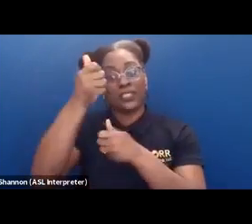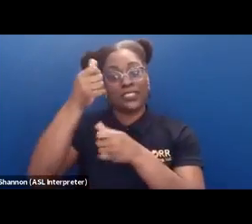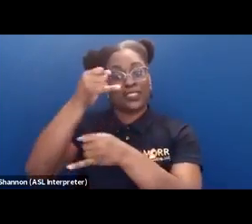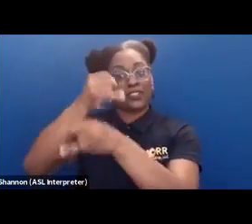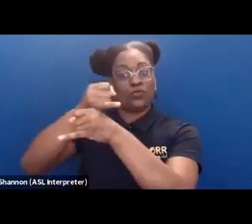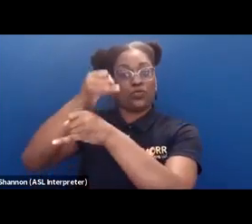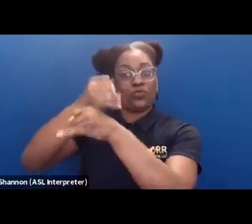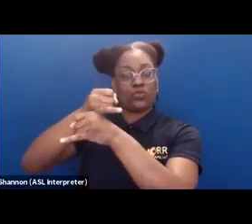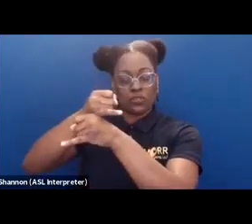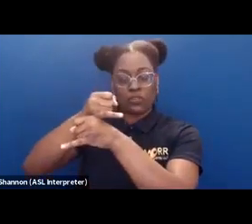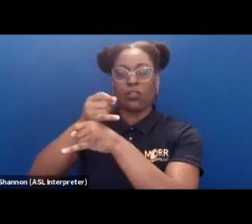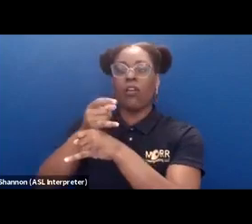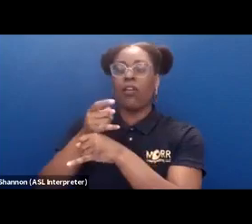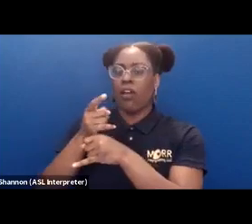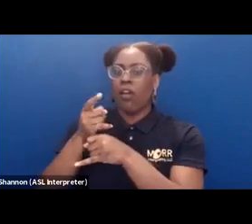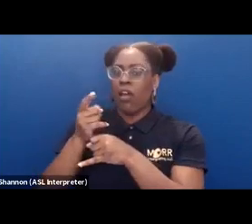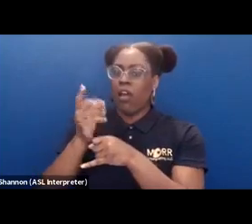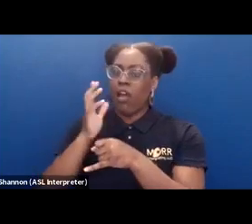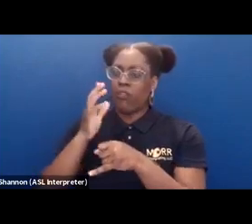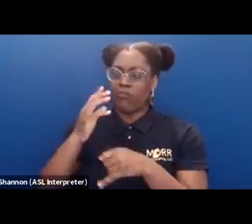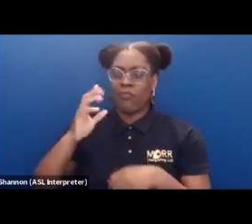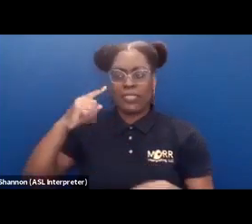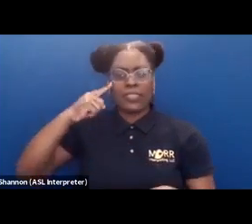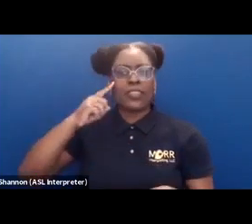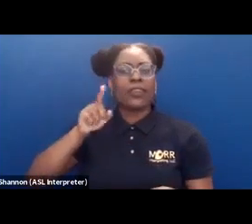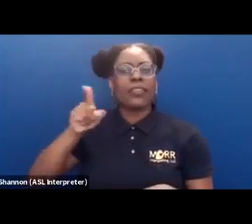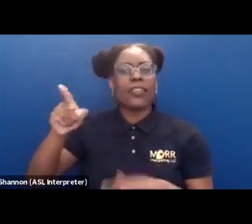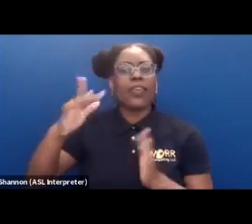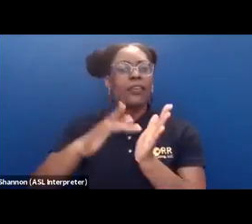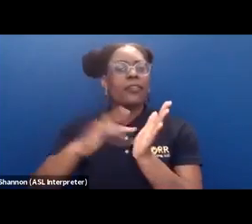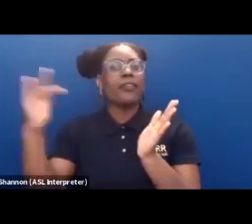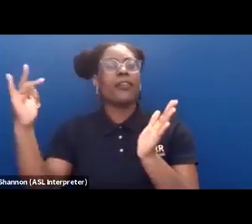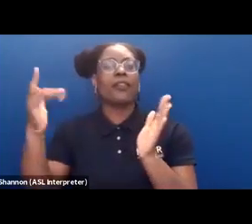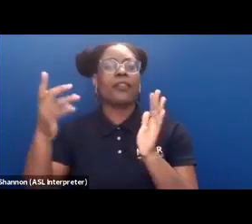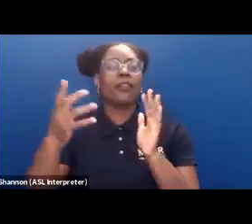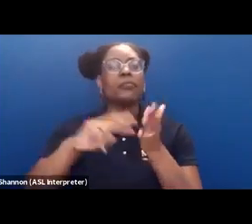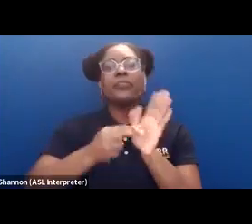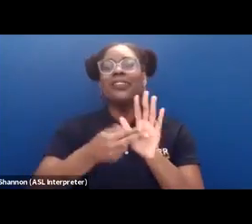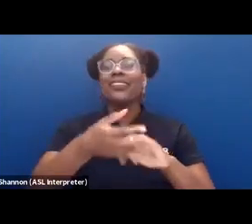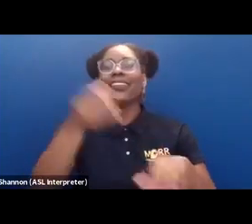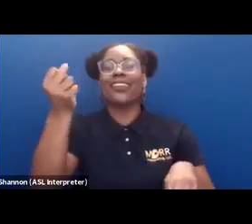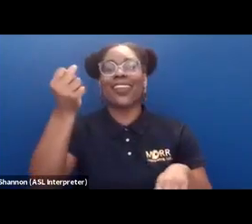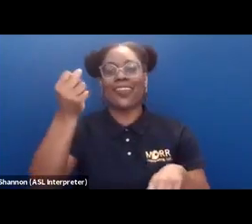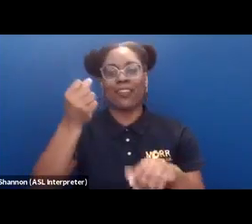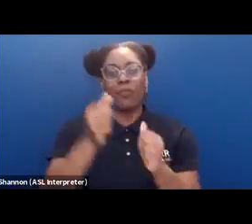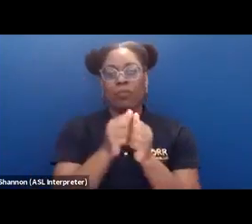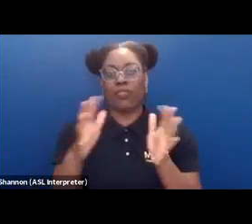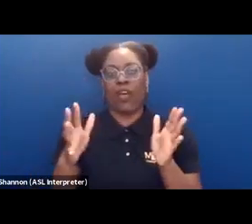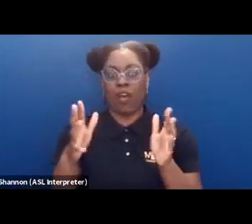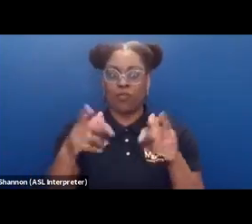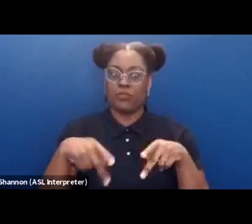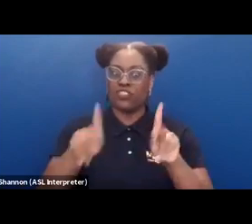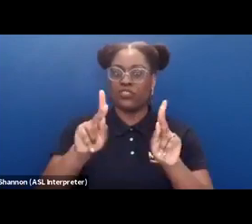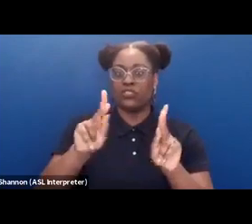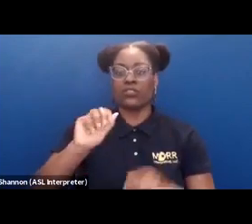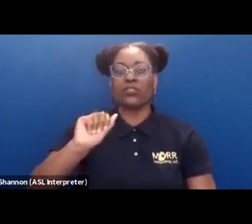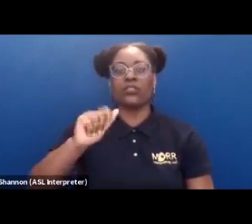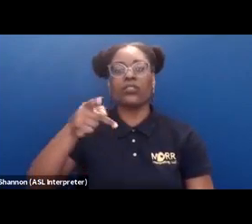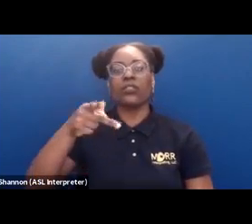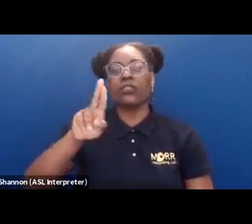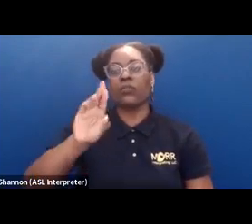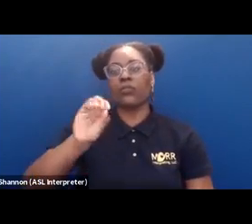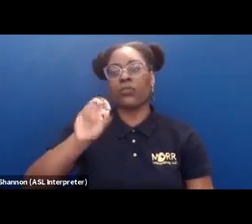appropriate, in other words, take without permission, the labor that disability